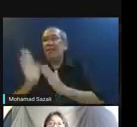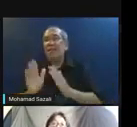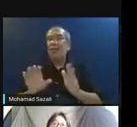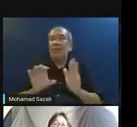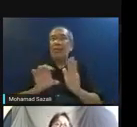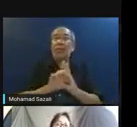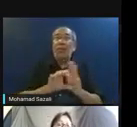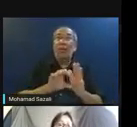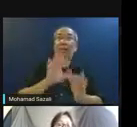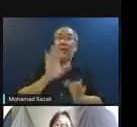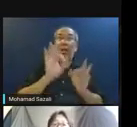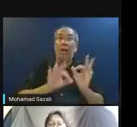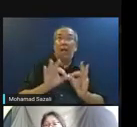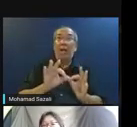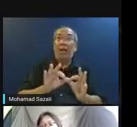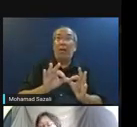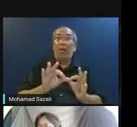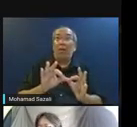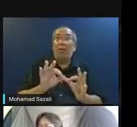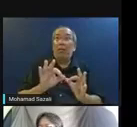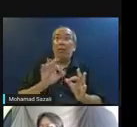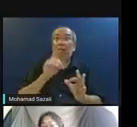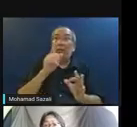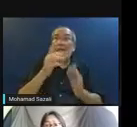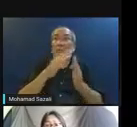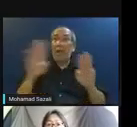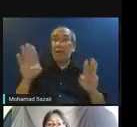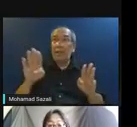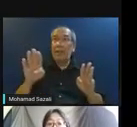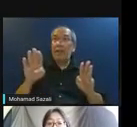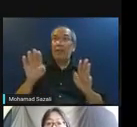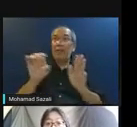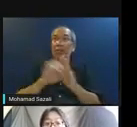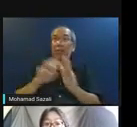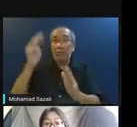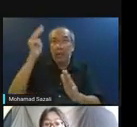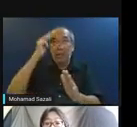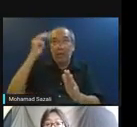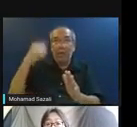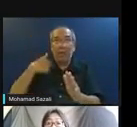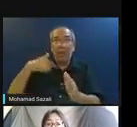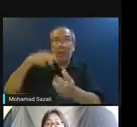It's the same like in English or Malay.